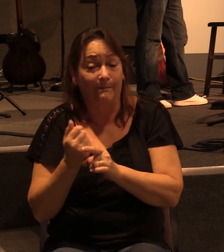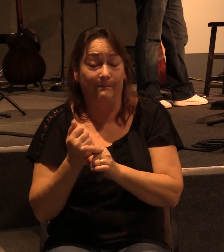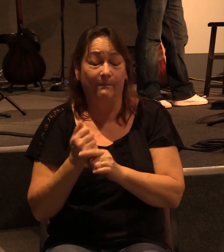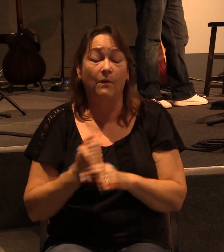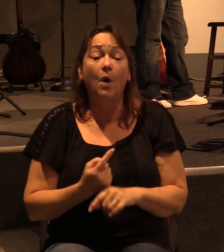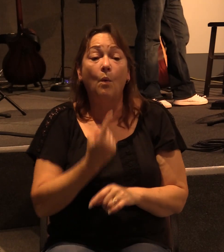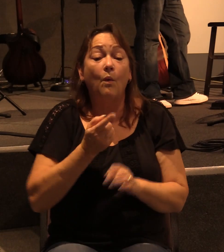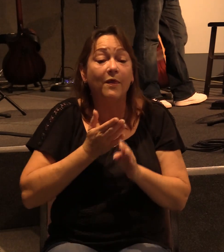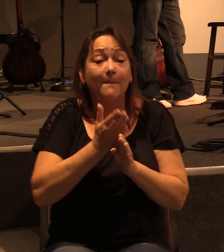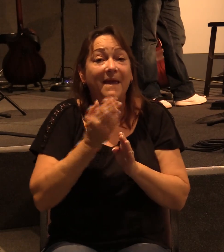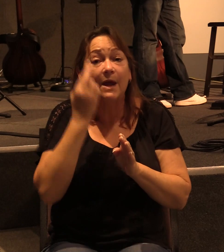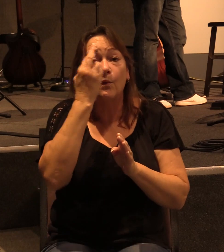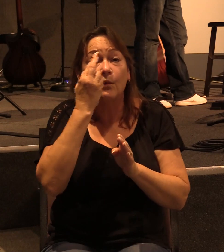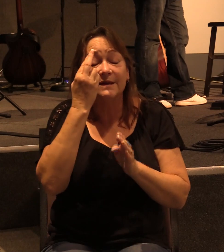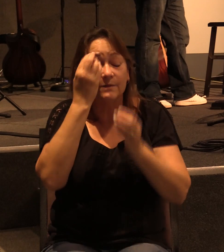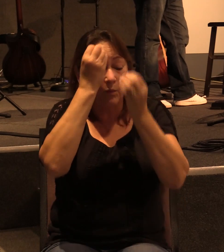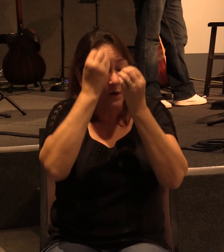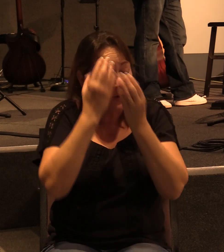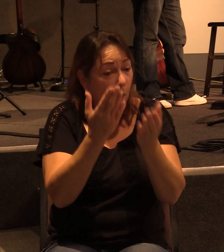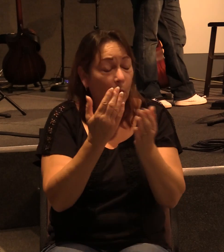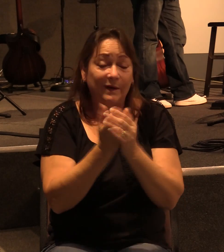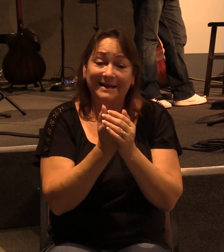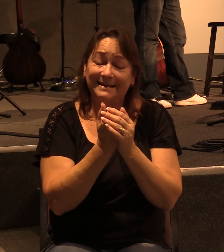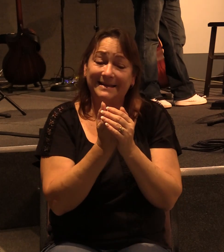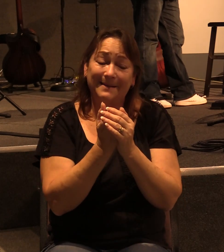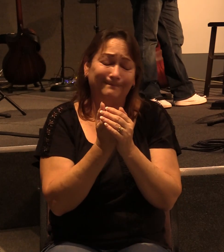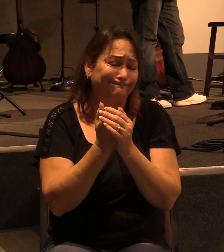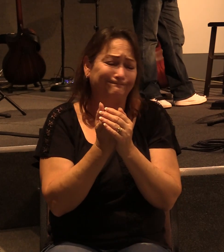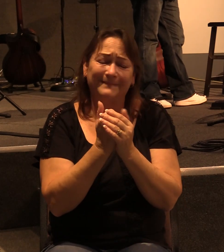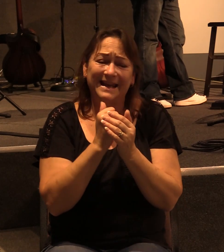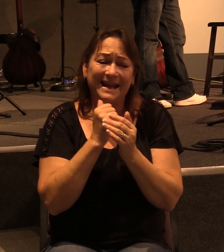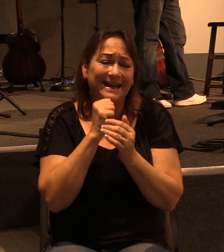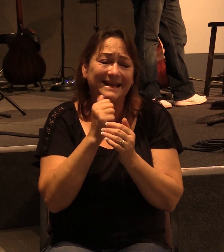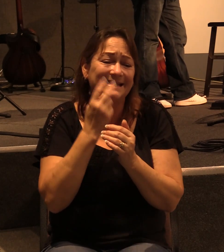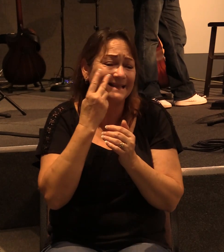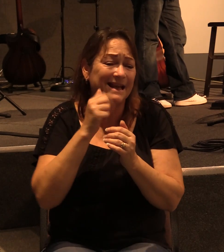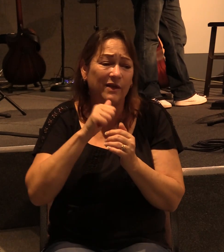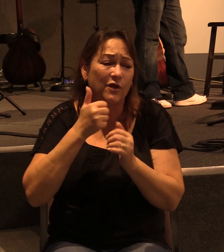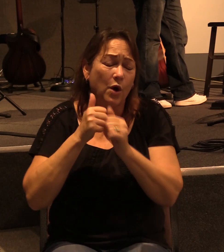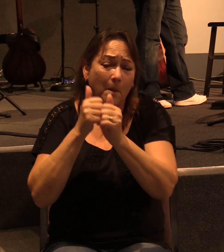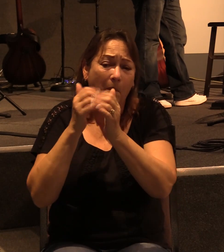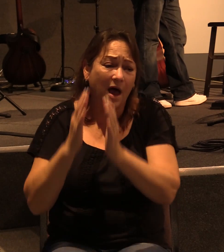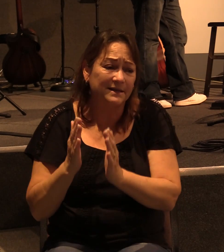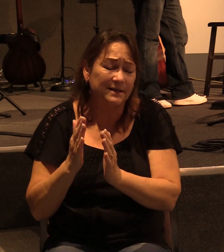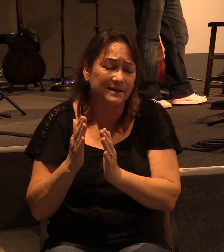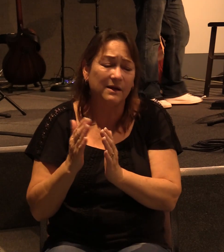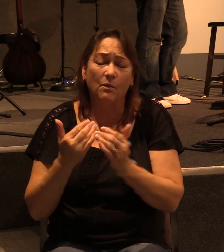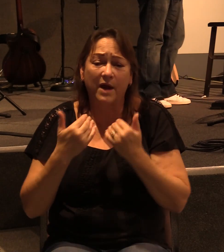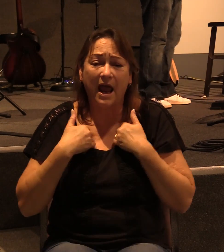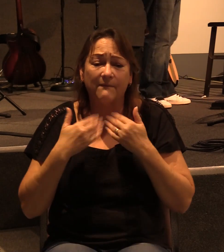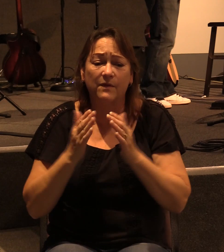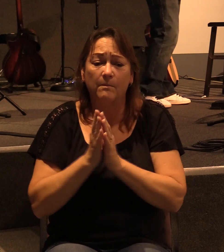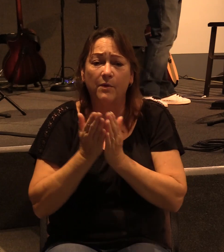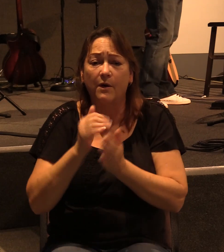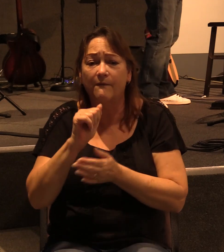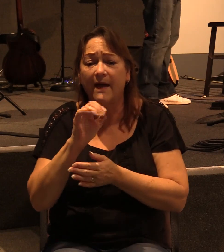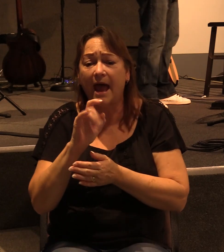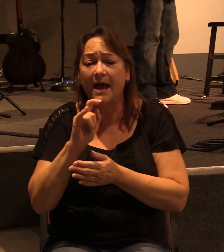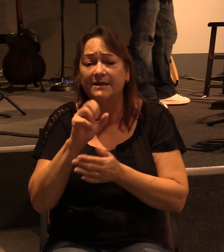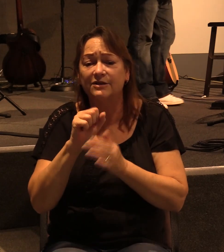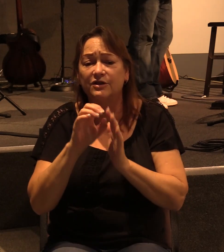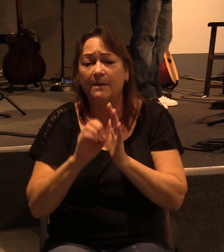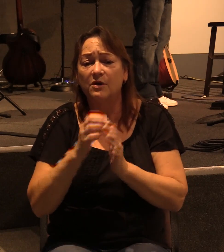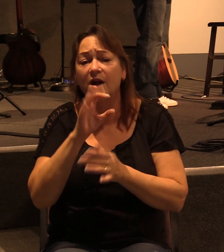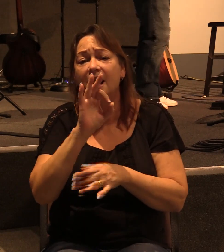Actually, one of the main reasons we're told that Paul didn't see any of the other apostles is given to us in the book of Acts, chapter 9,